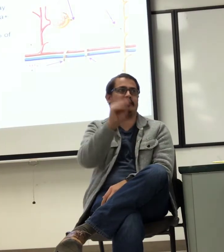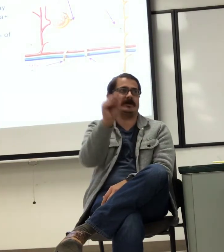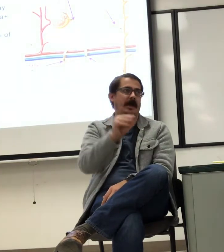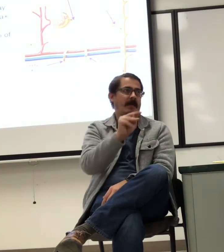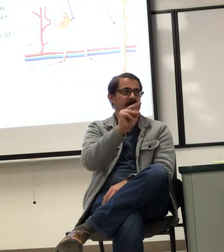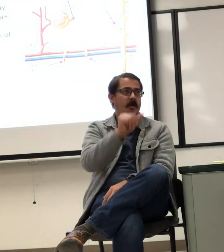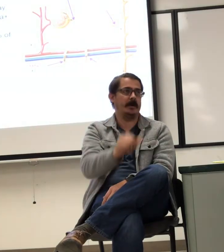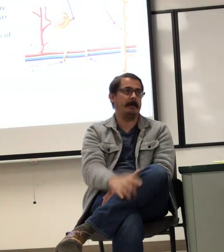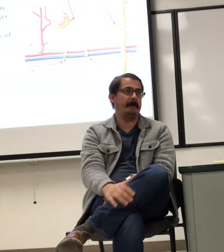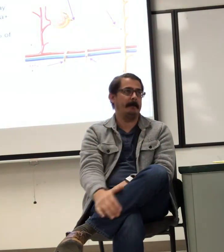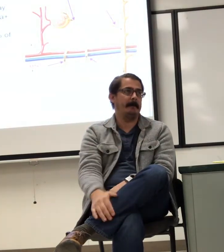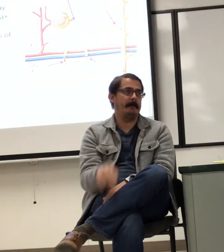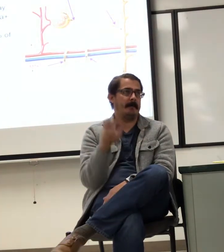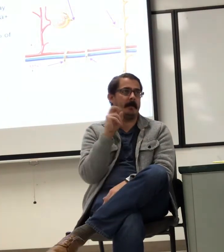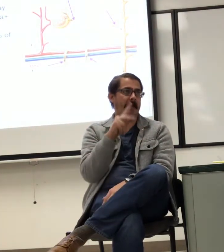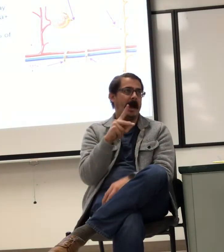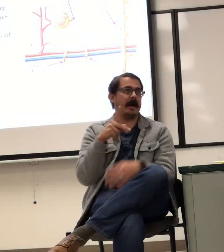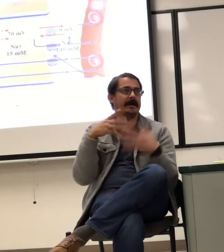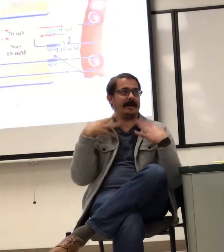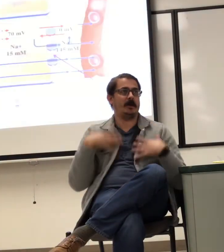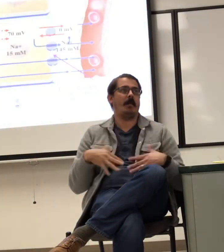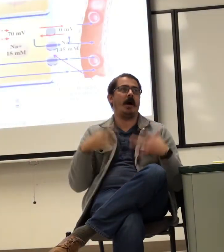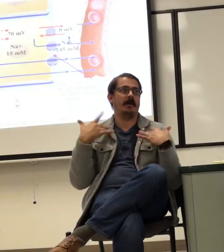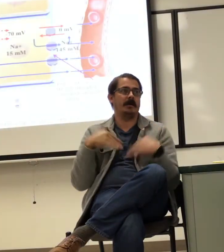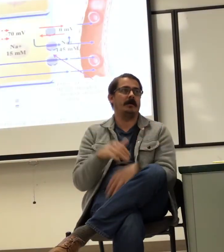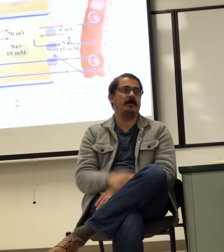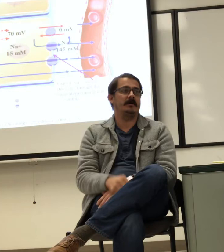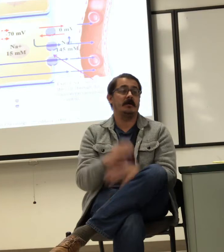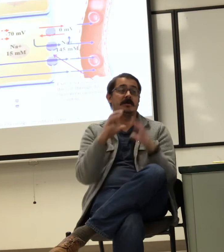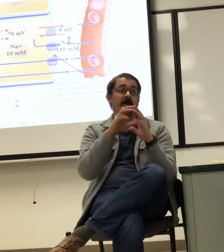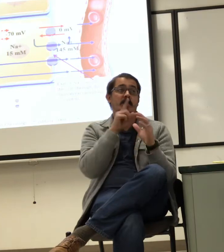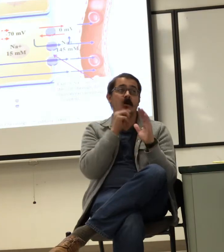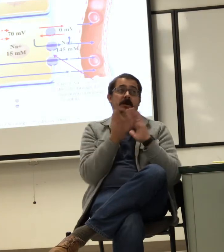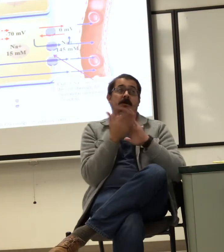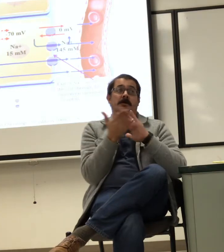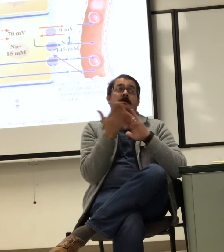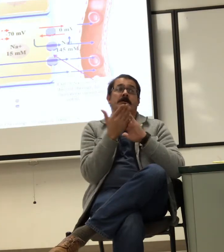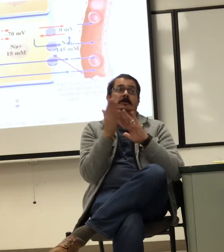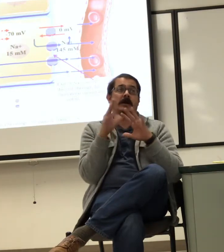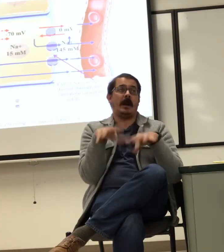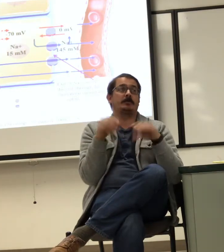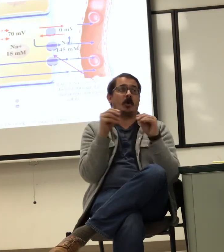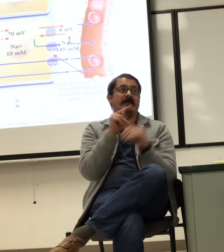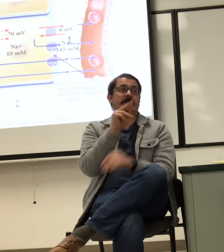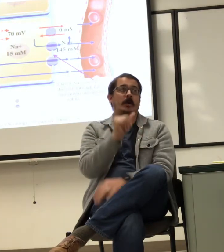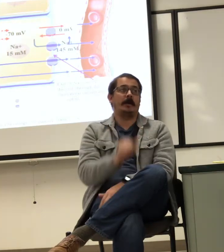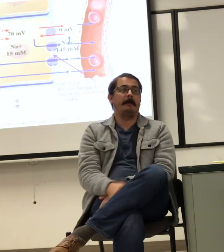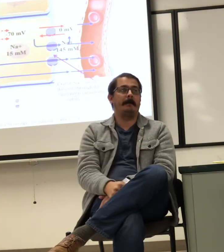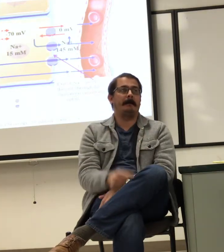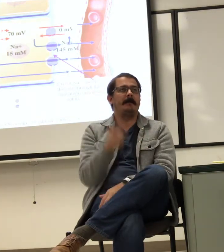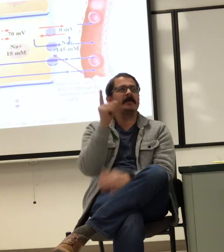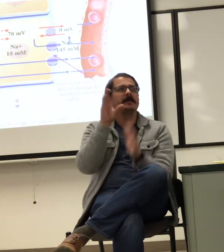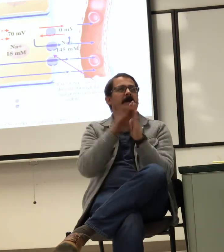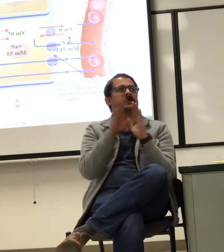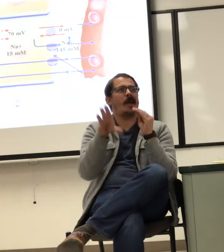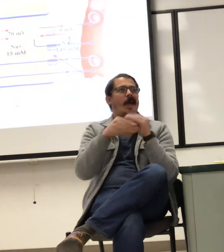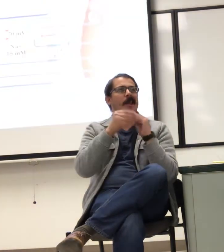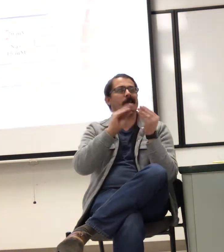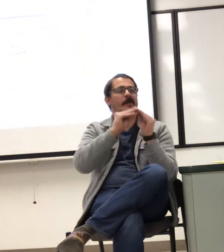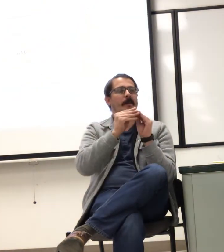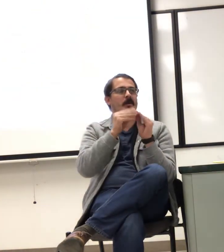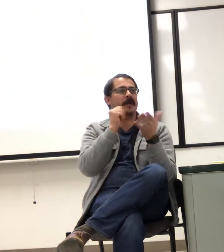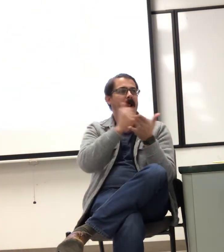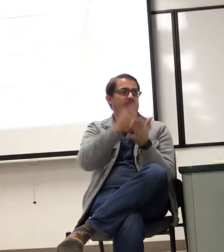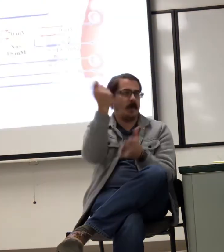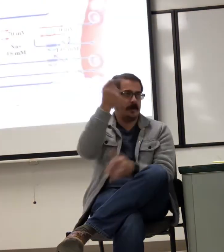99.6%. Okay, so cells are very efficient at reabsorbing sodium. On this figure, I put some numbers in to help